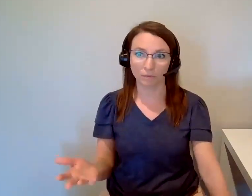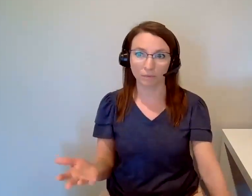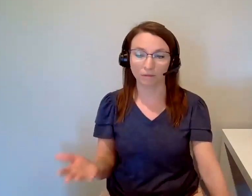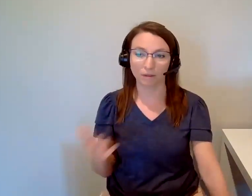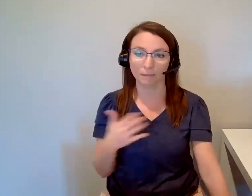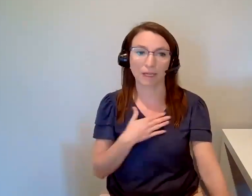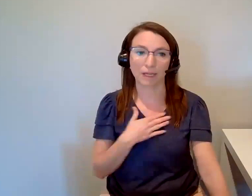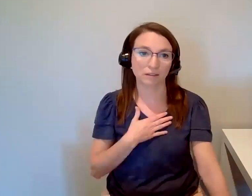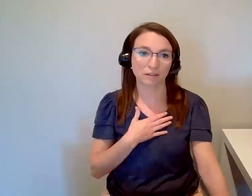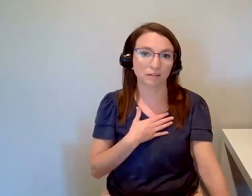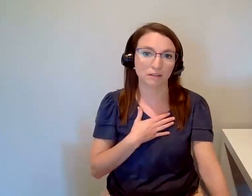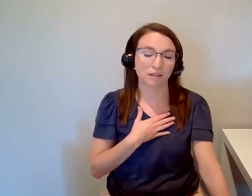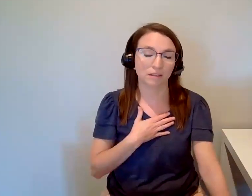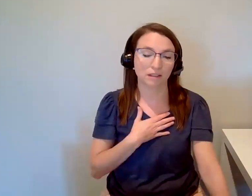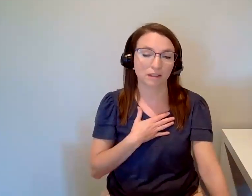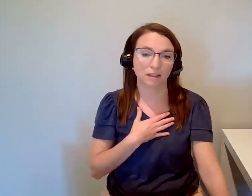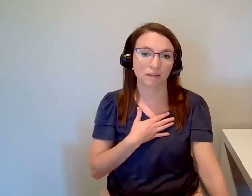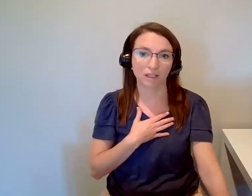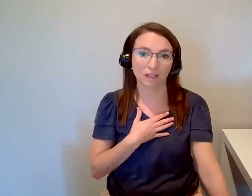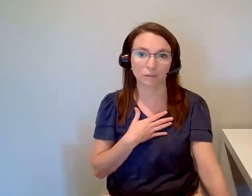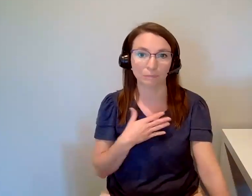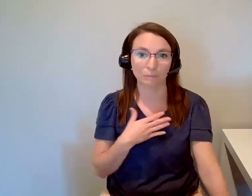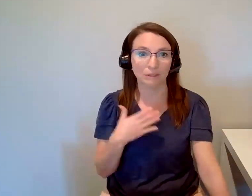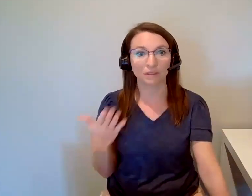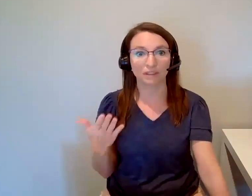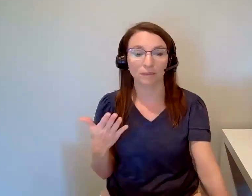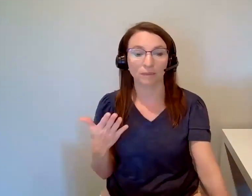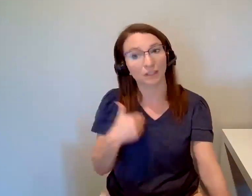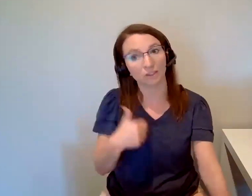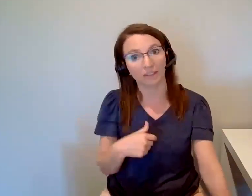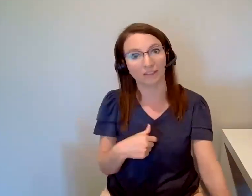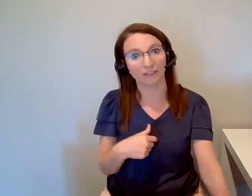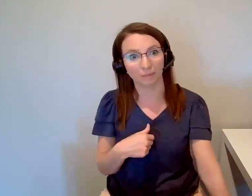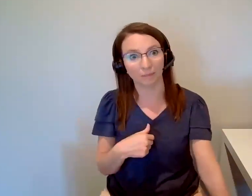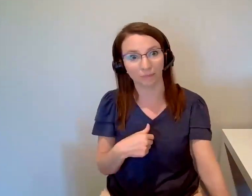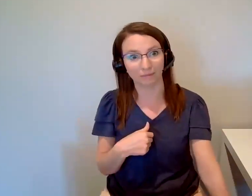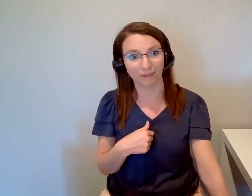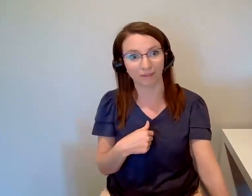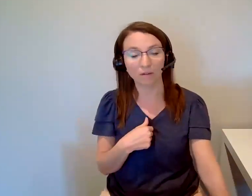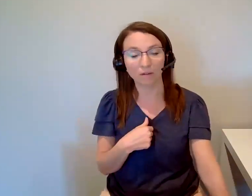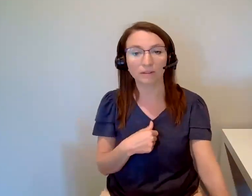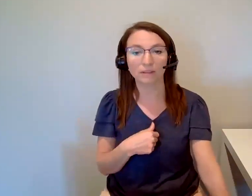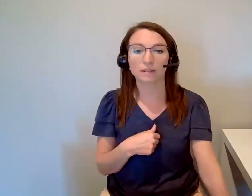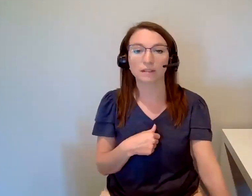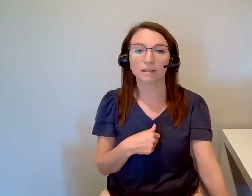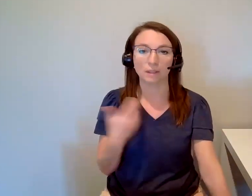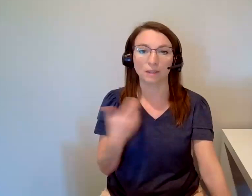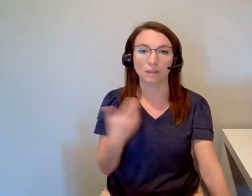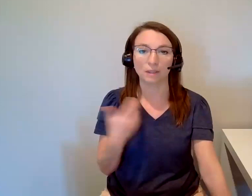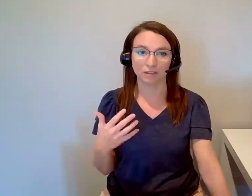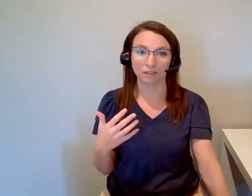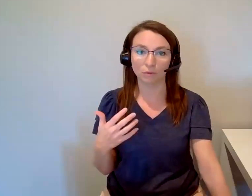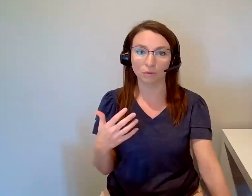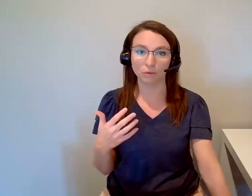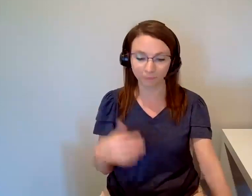happy to help you. I actually have a lot of experience with deafblind. I'm actually a deafblind person myself. I have Usher